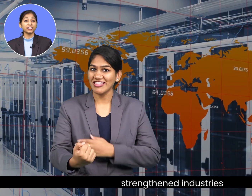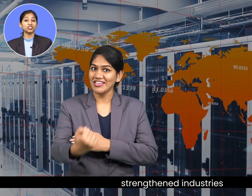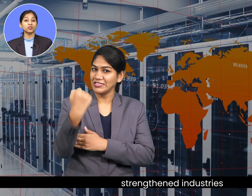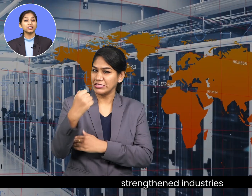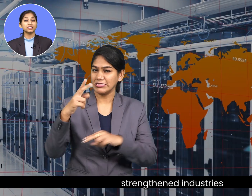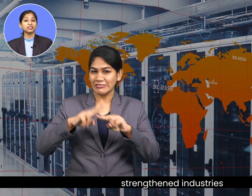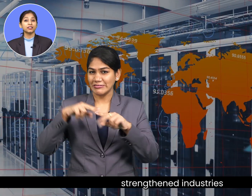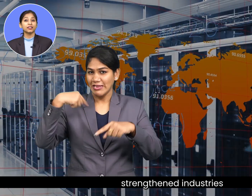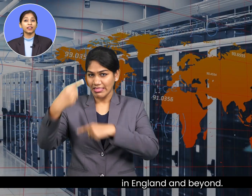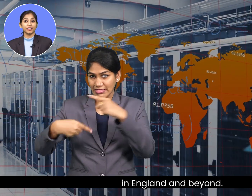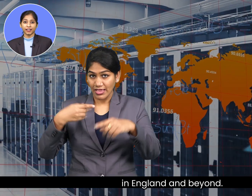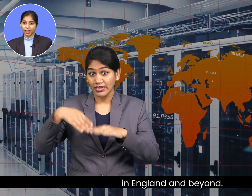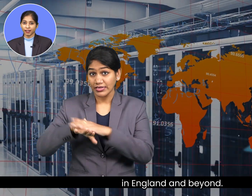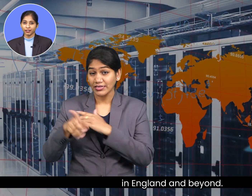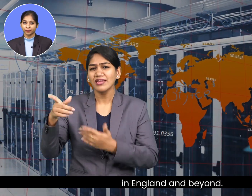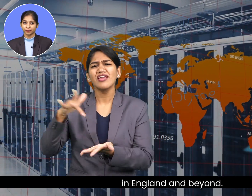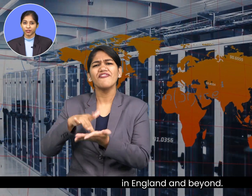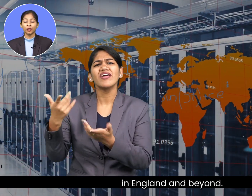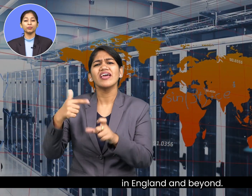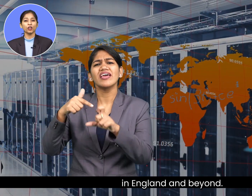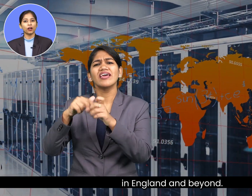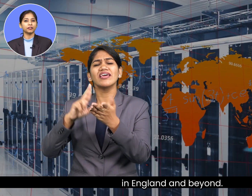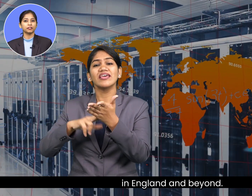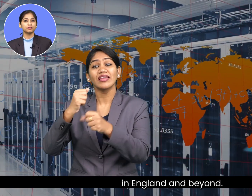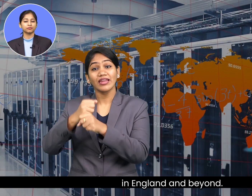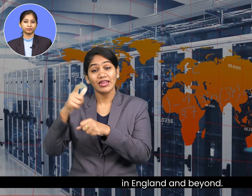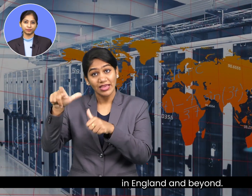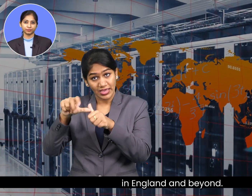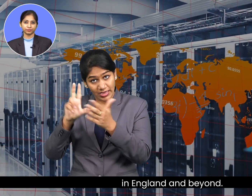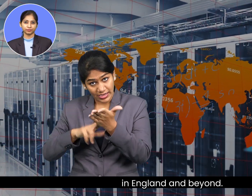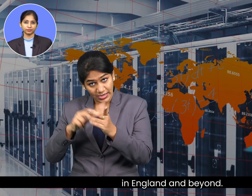strengthened industries in England and beyond.